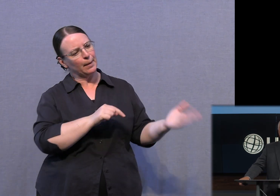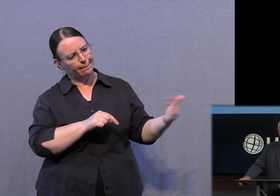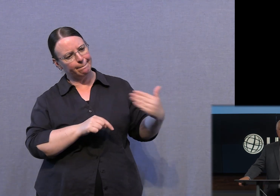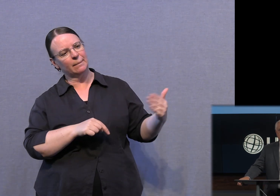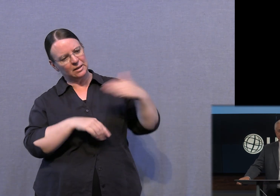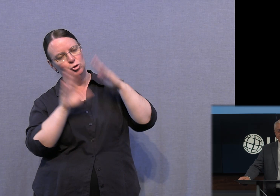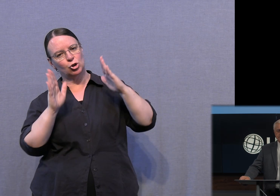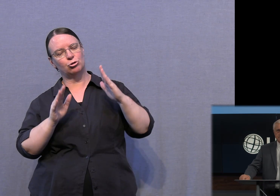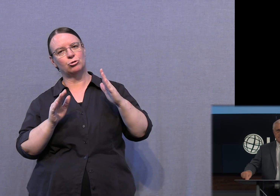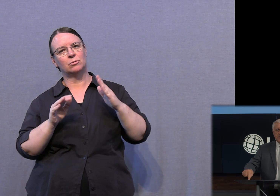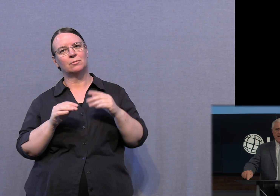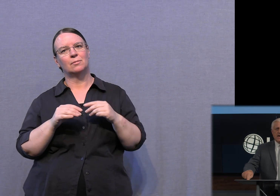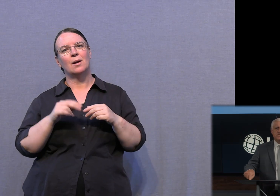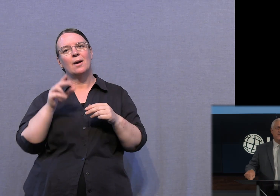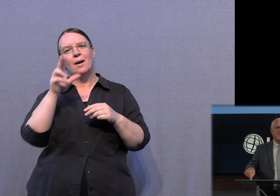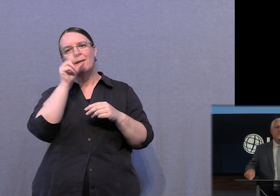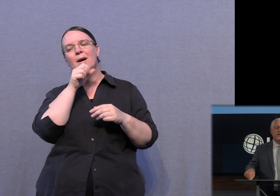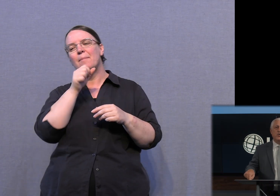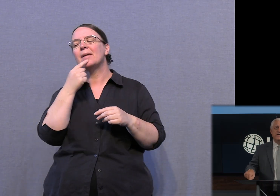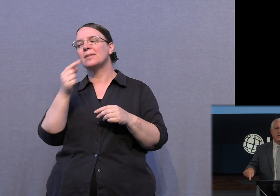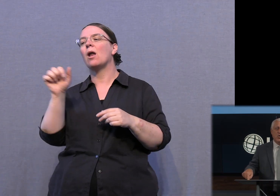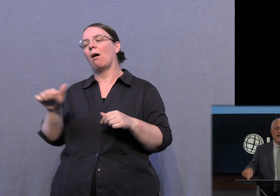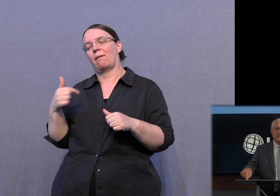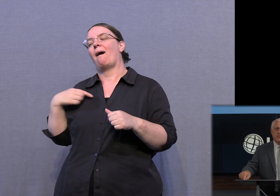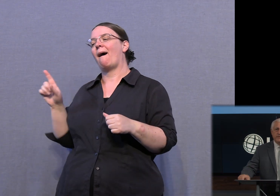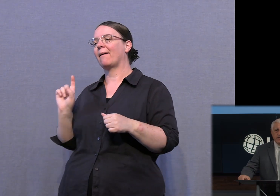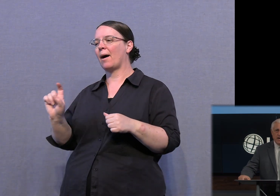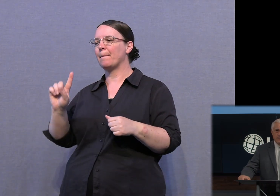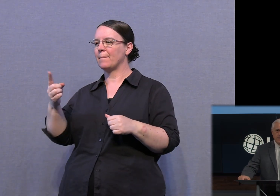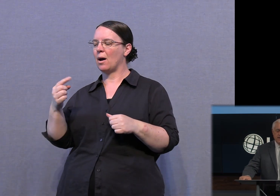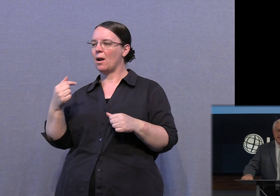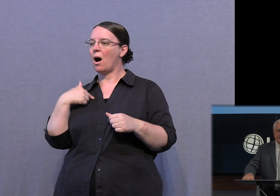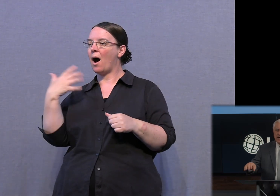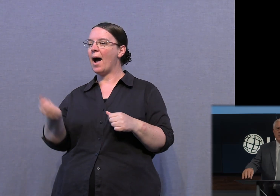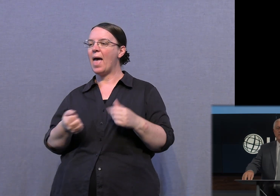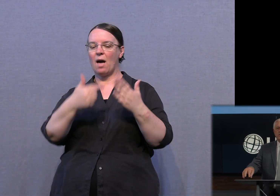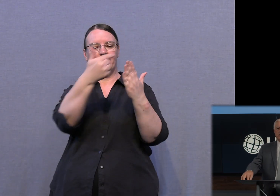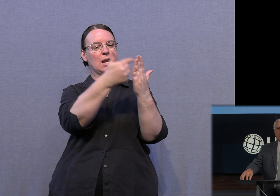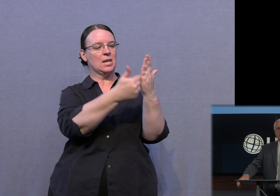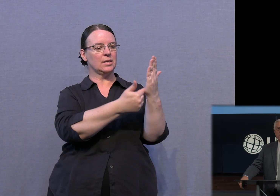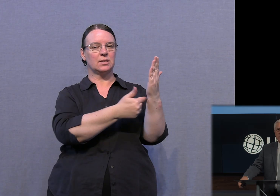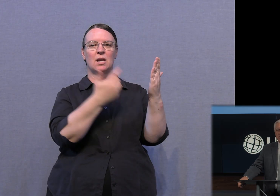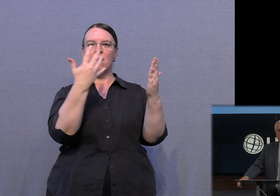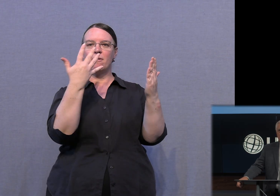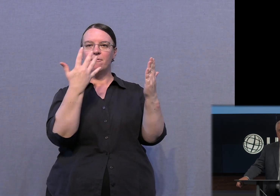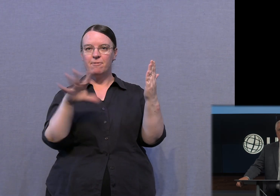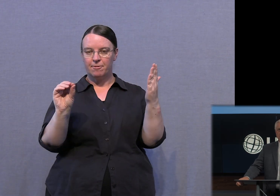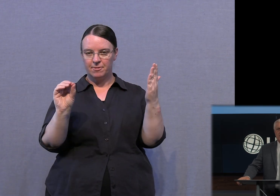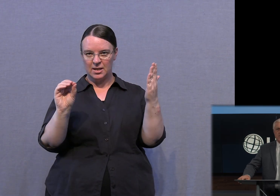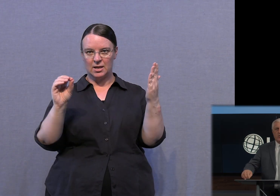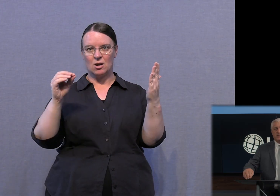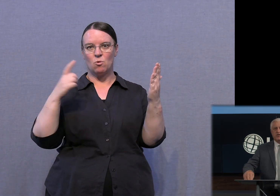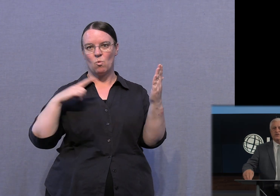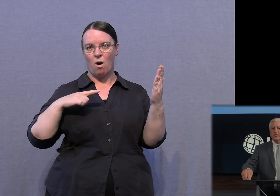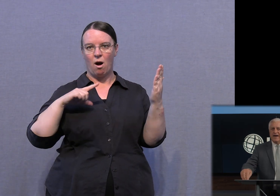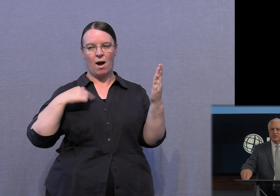would on one condition. He had a list of 50 reasons why he didn't believe in God. He said, I'll come to your church for the first time,